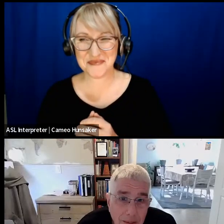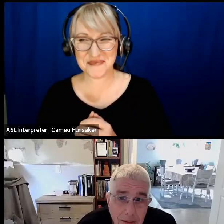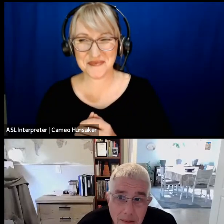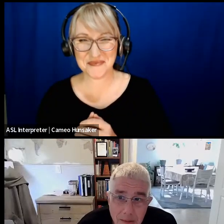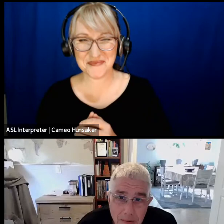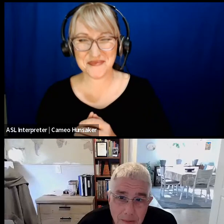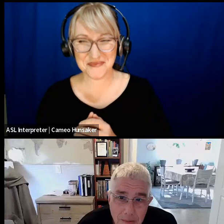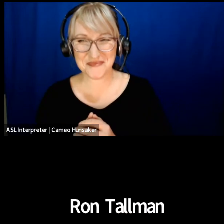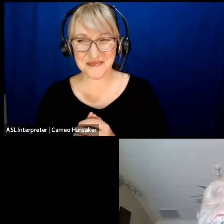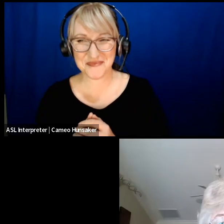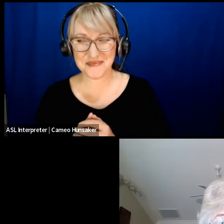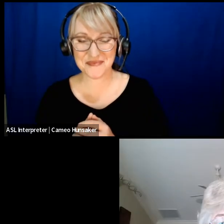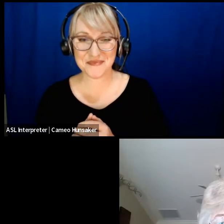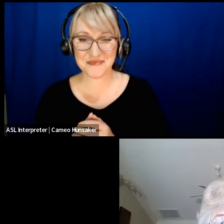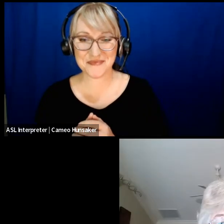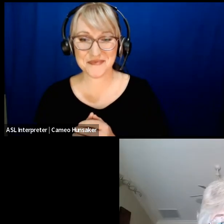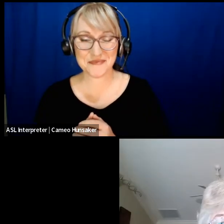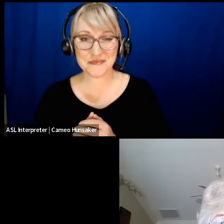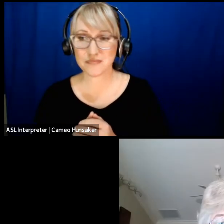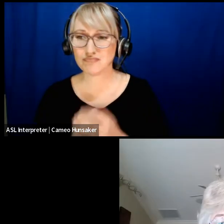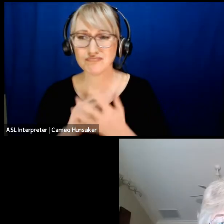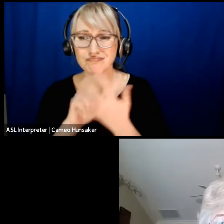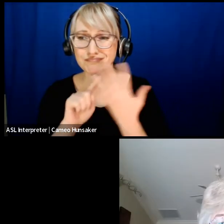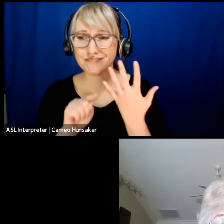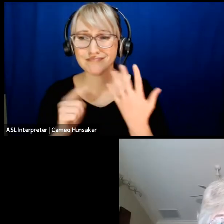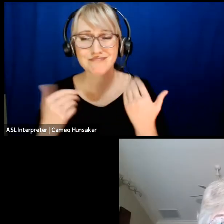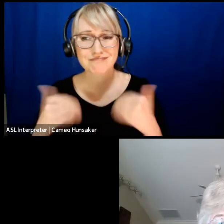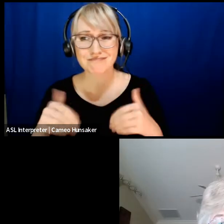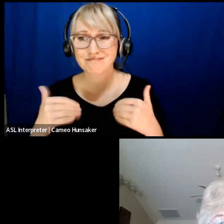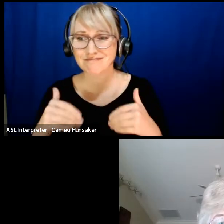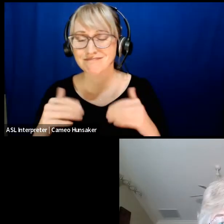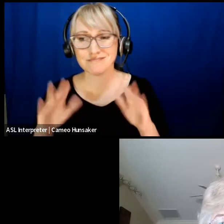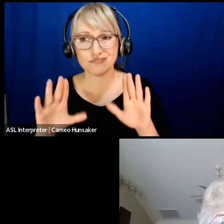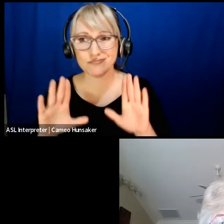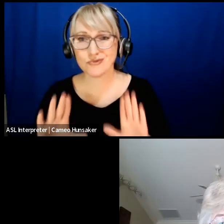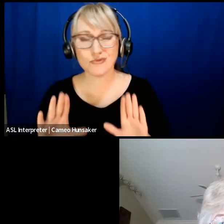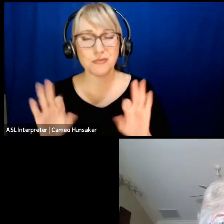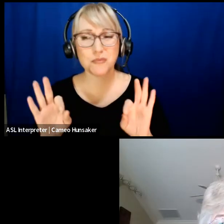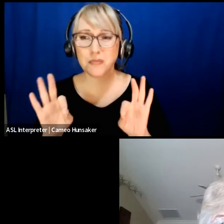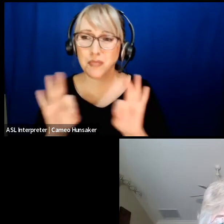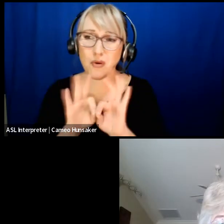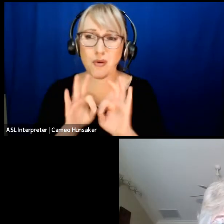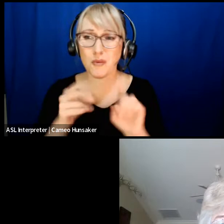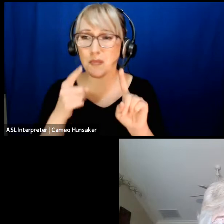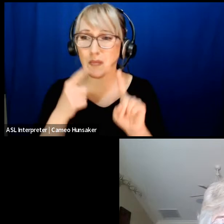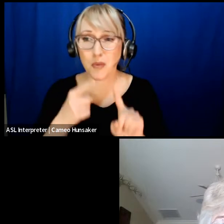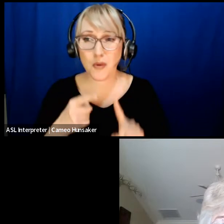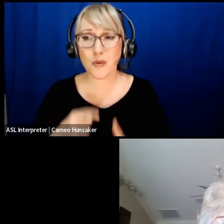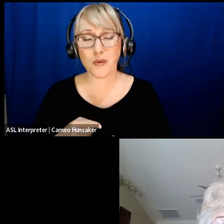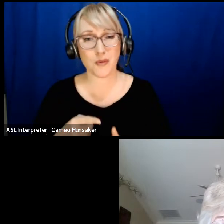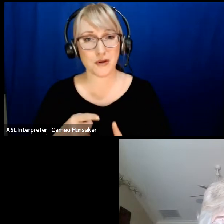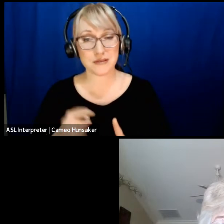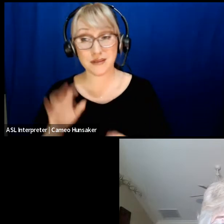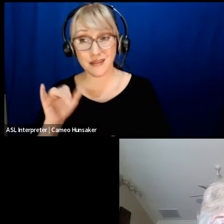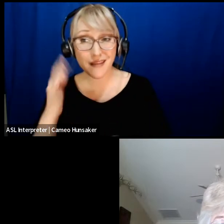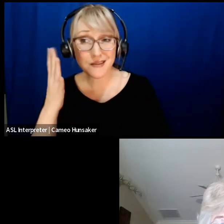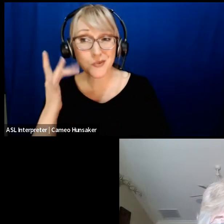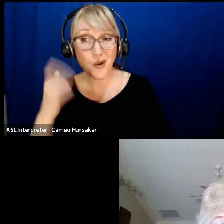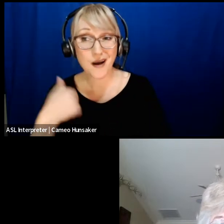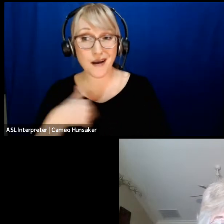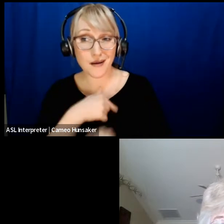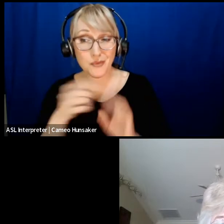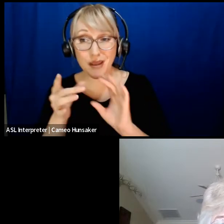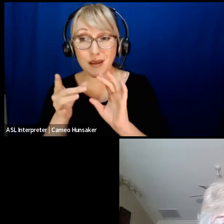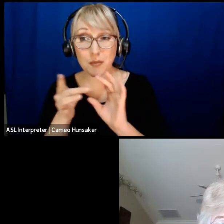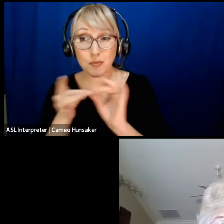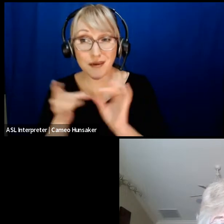set? Yeah, these are all it's just important, such important points. And that's why we bring it up and hope if